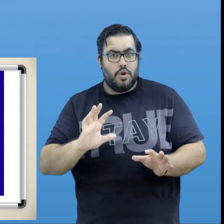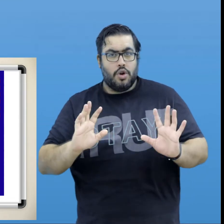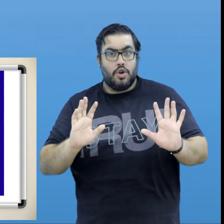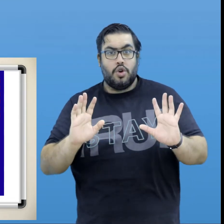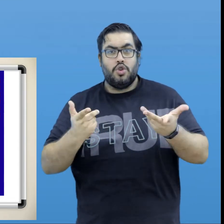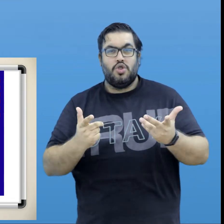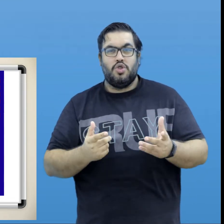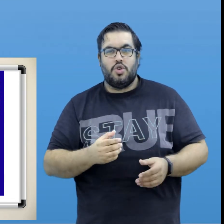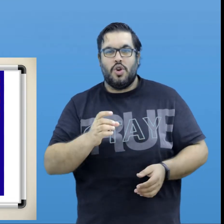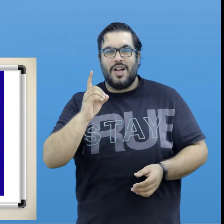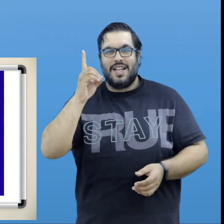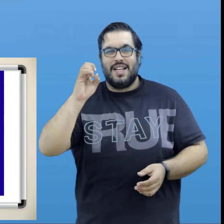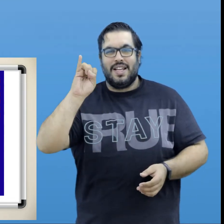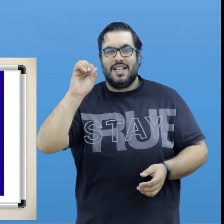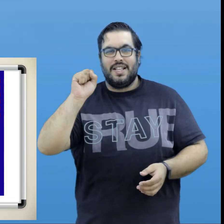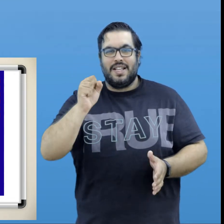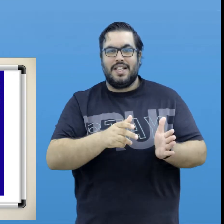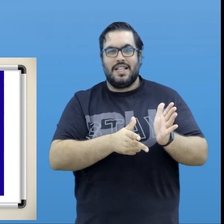of fast food?